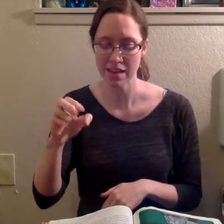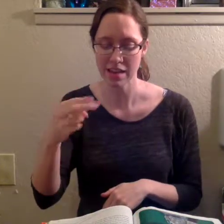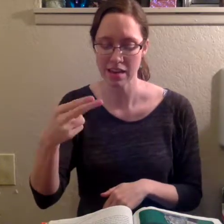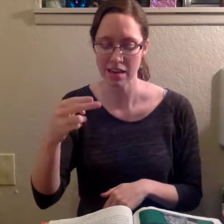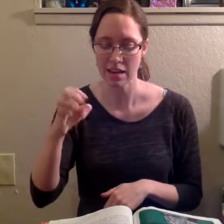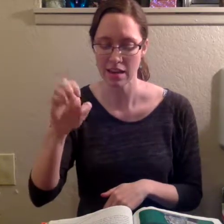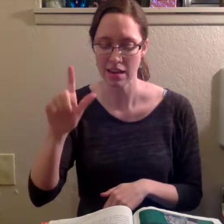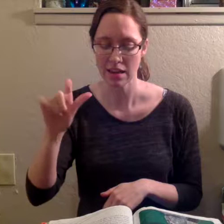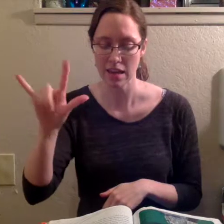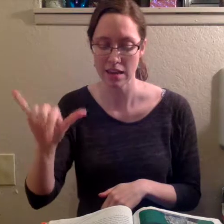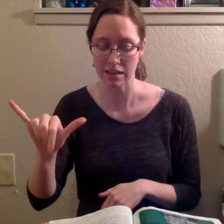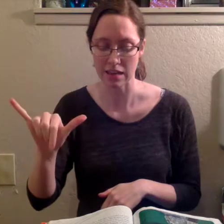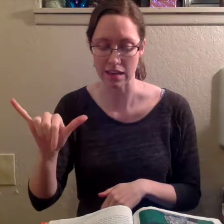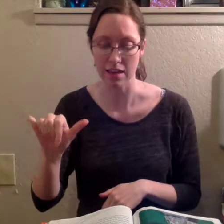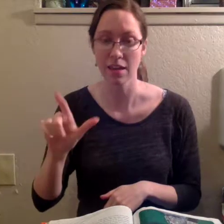Adsy Healy